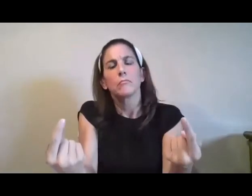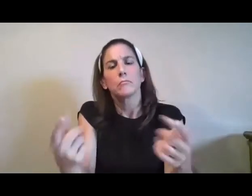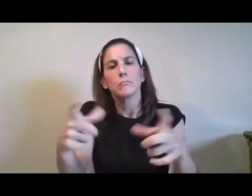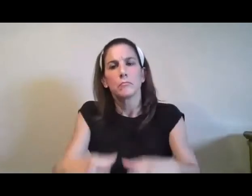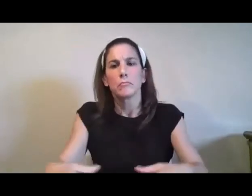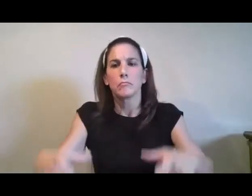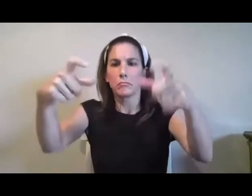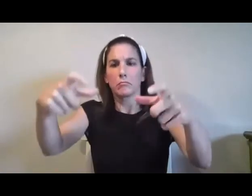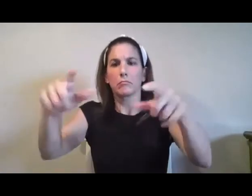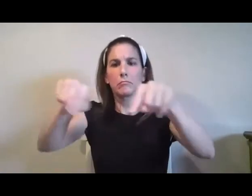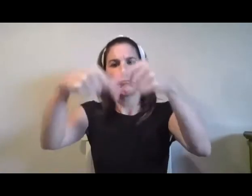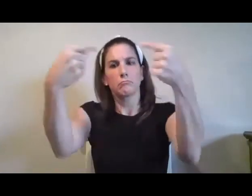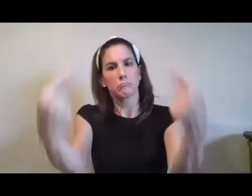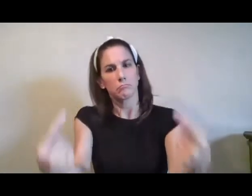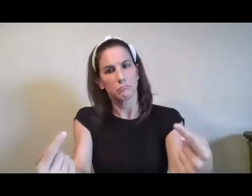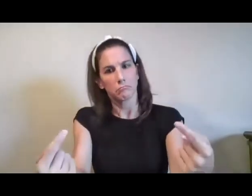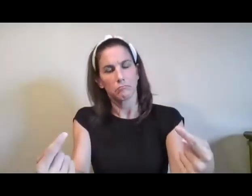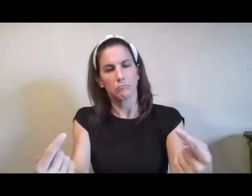pot.